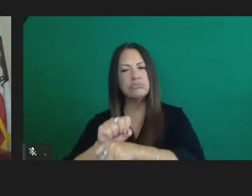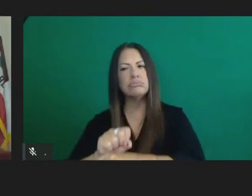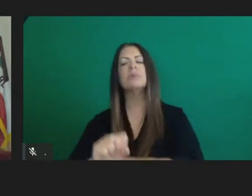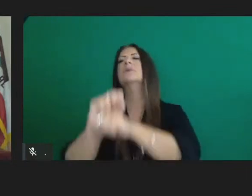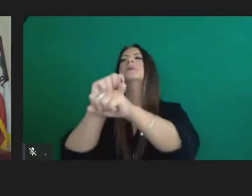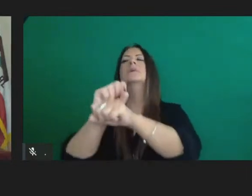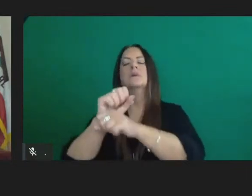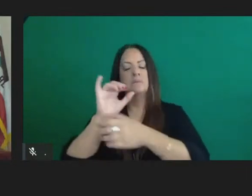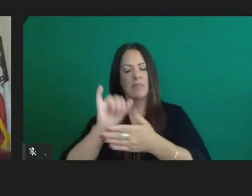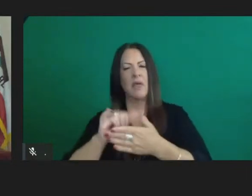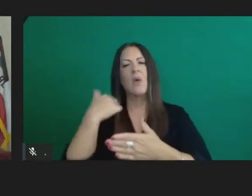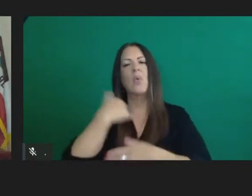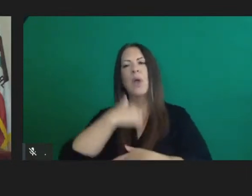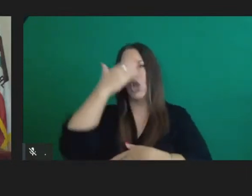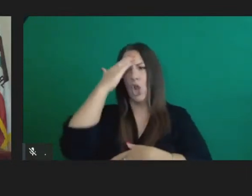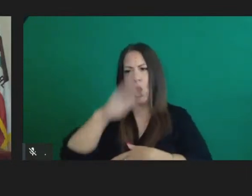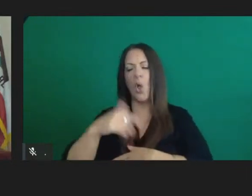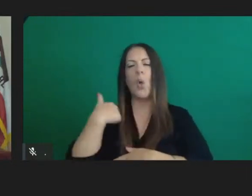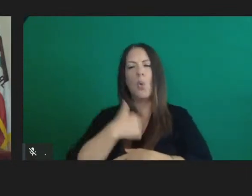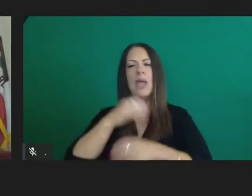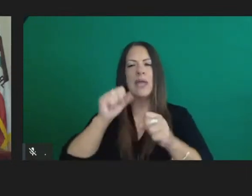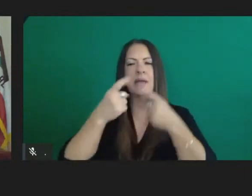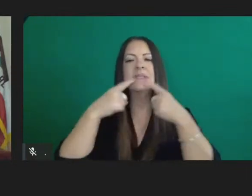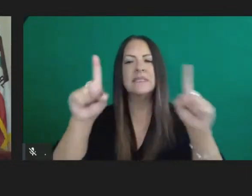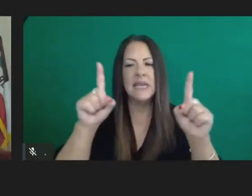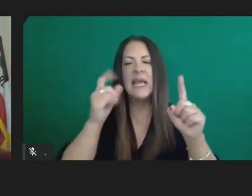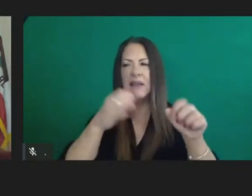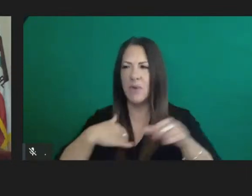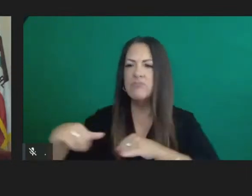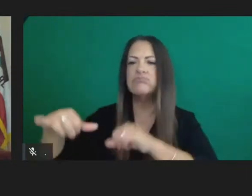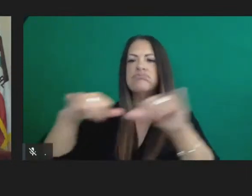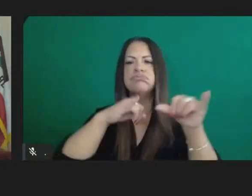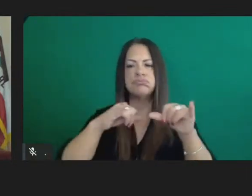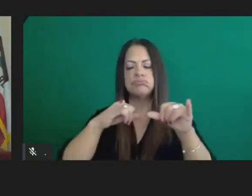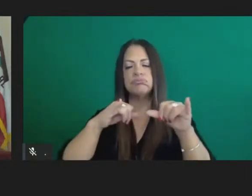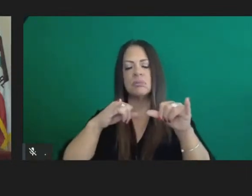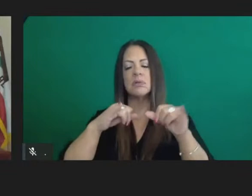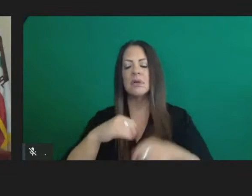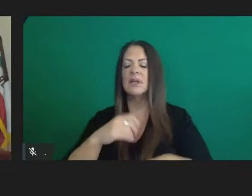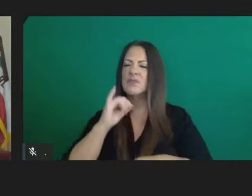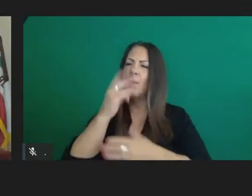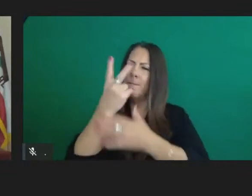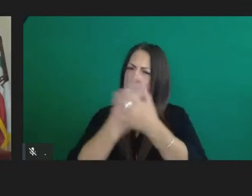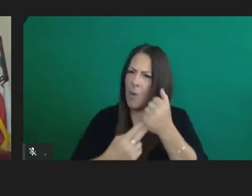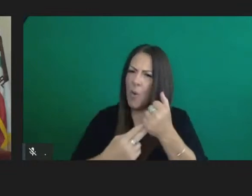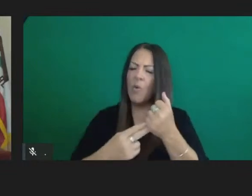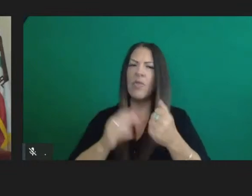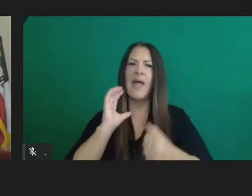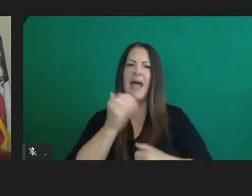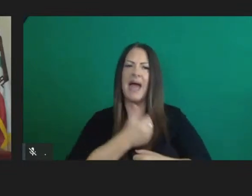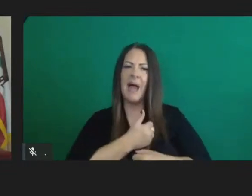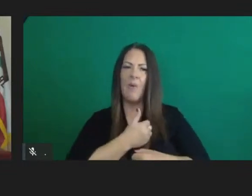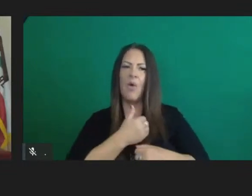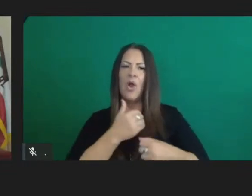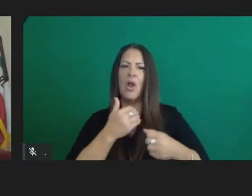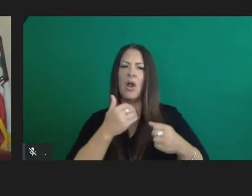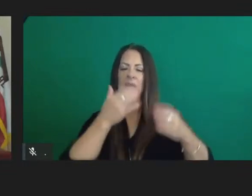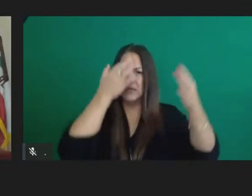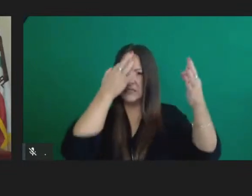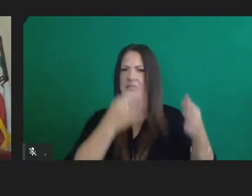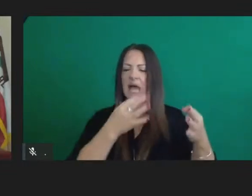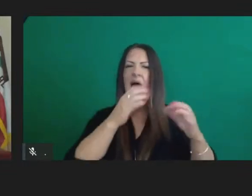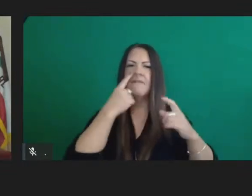we all know are going to help us carry through. So I think it's a component of both our strategy with the blueprint, as well as the